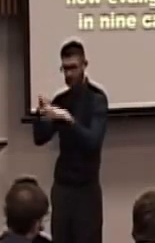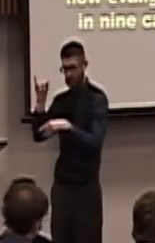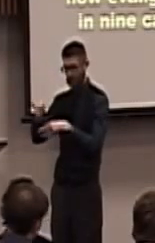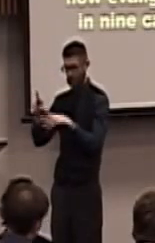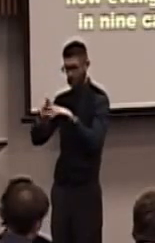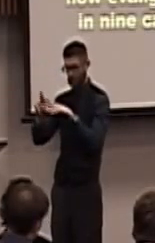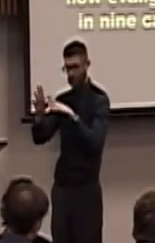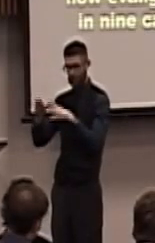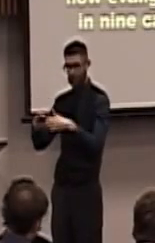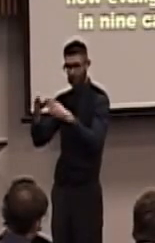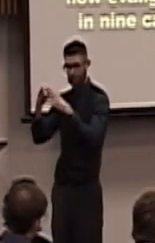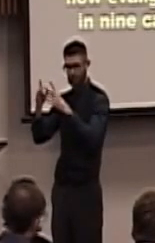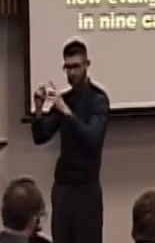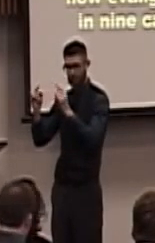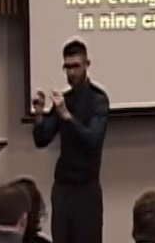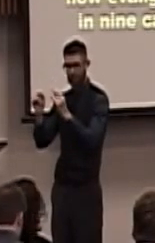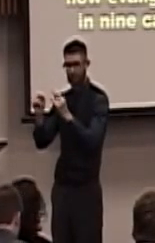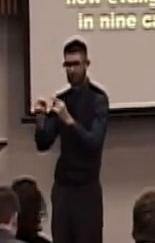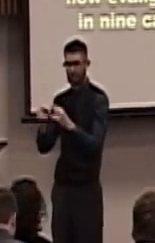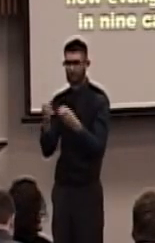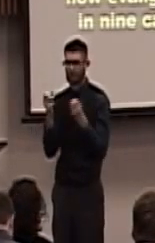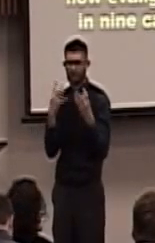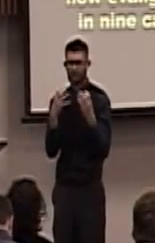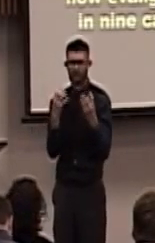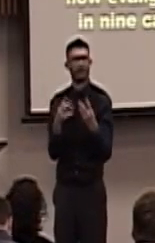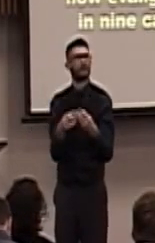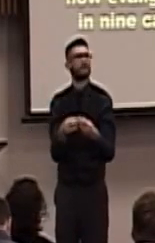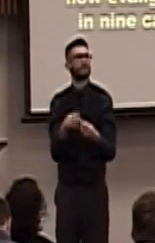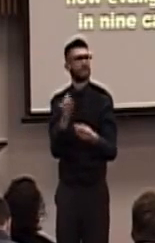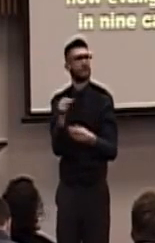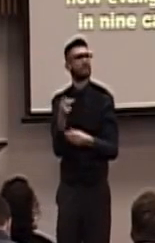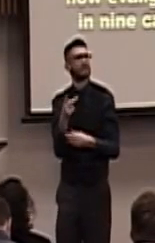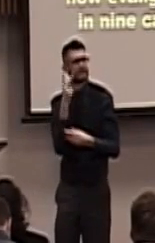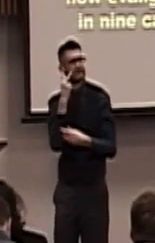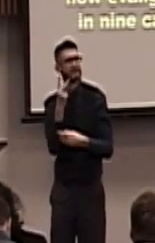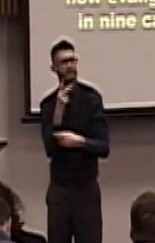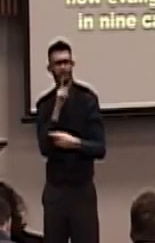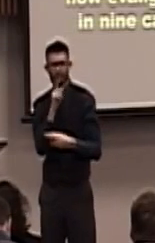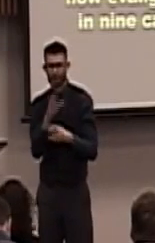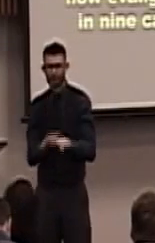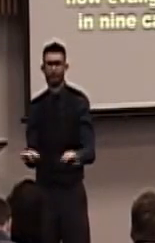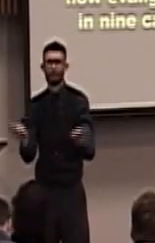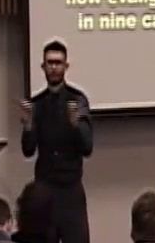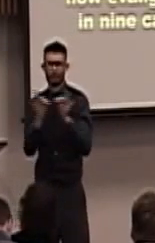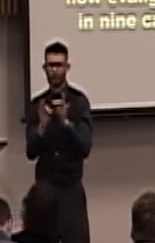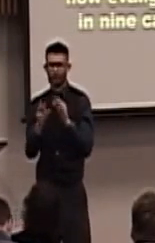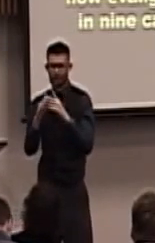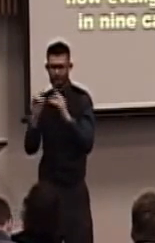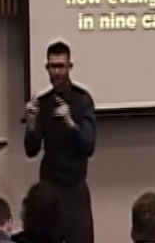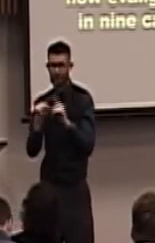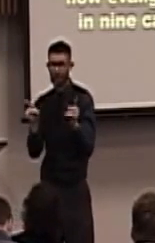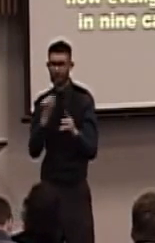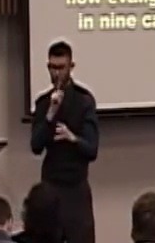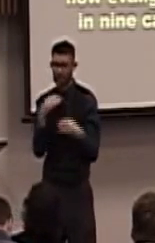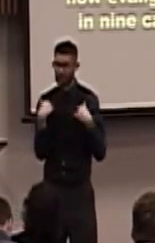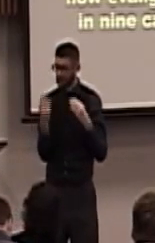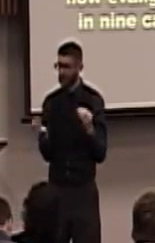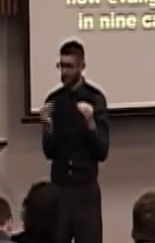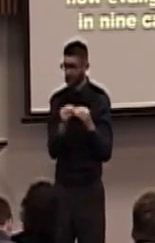camps. Actually, there's a bunch of refugee camps. These are only the main ones. And